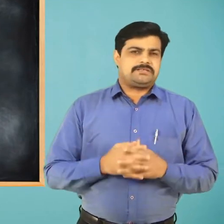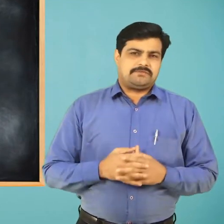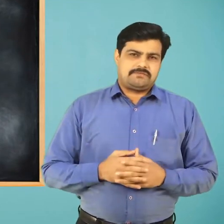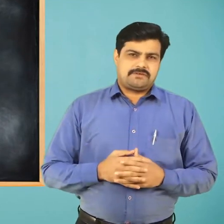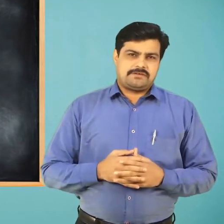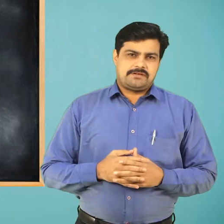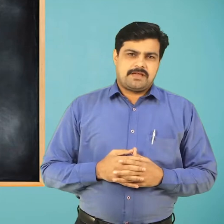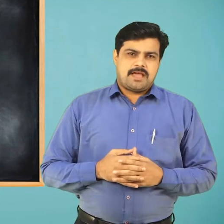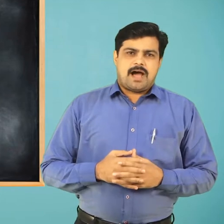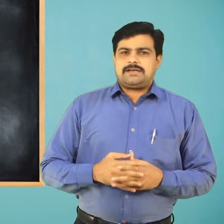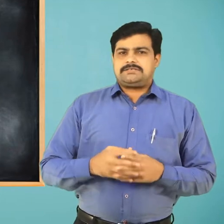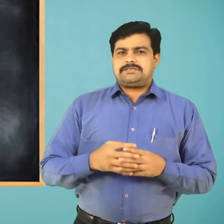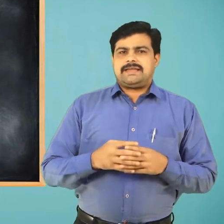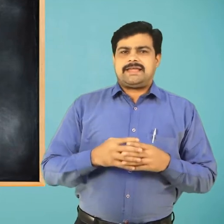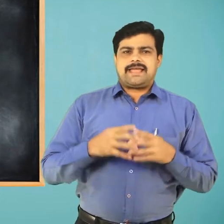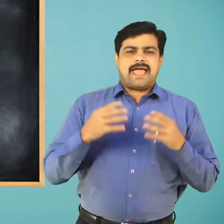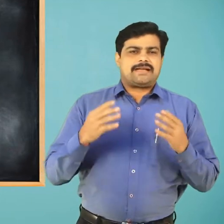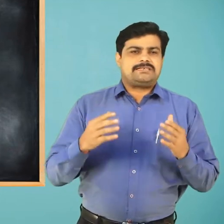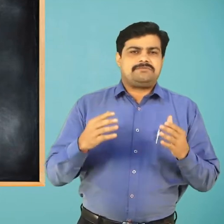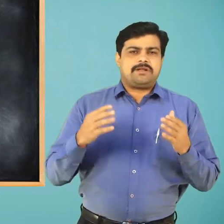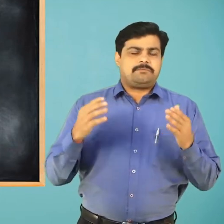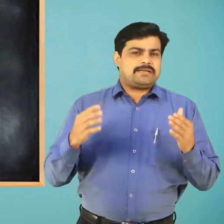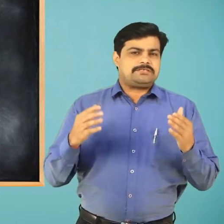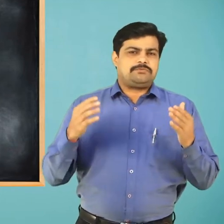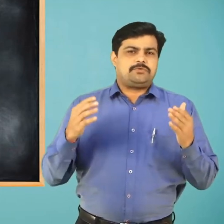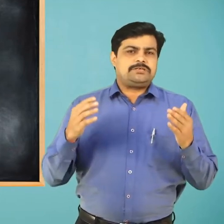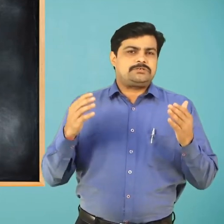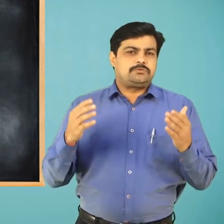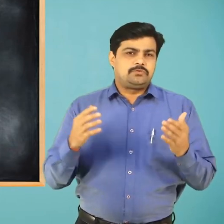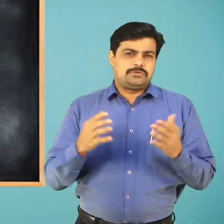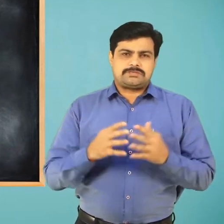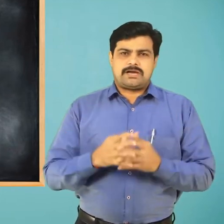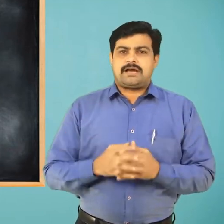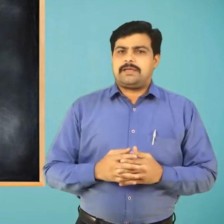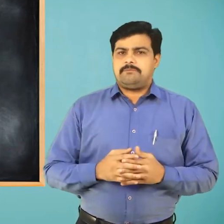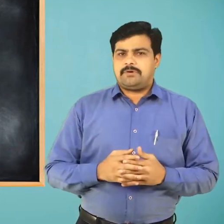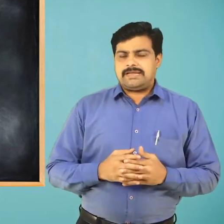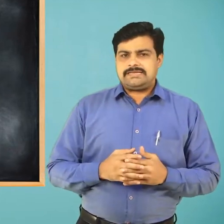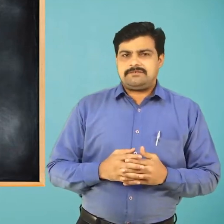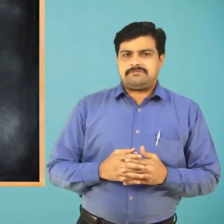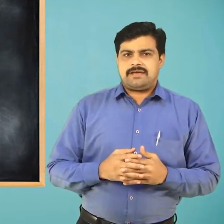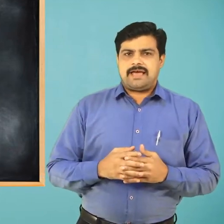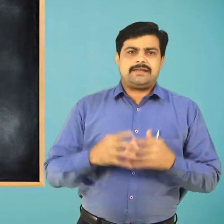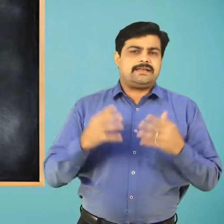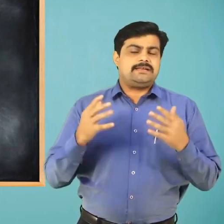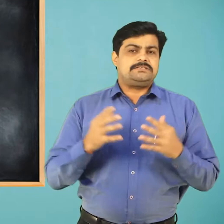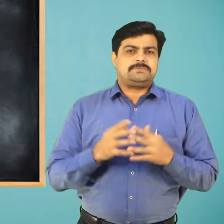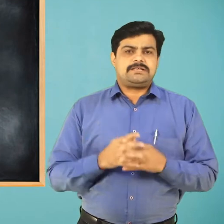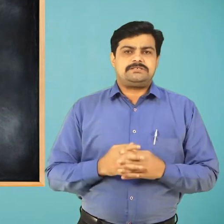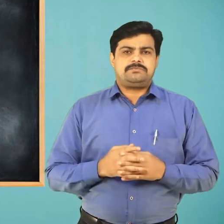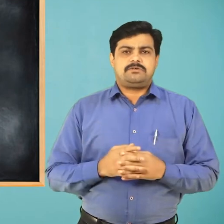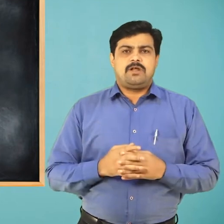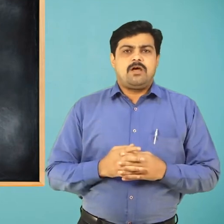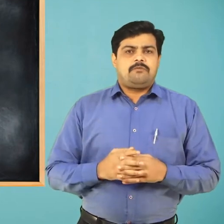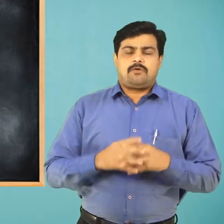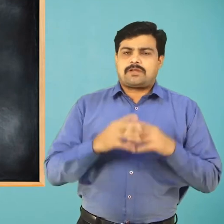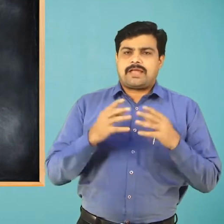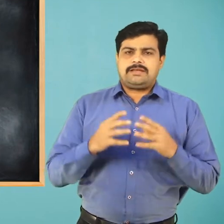passive. Understanding active and passive voice rules are imperative and indispensable for